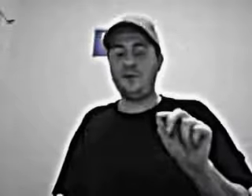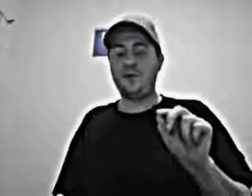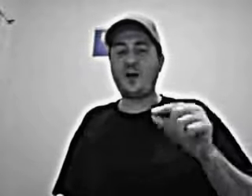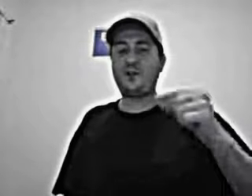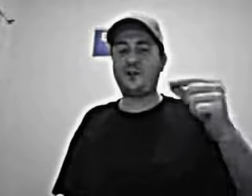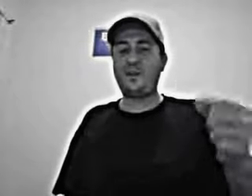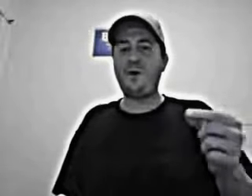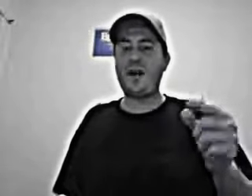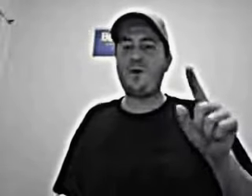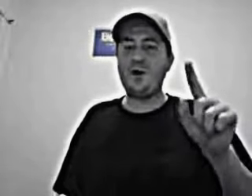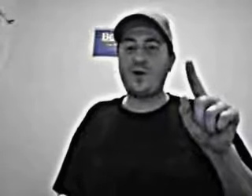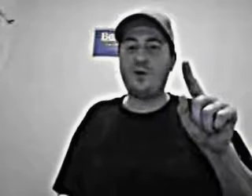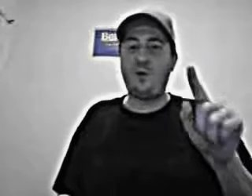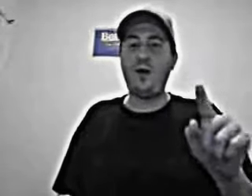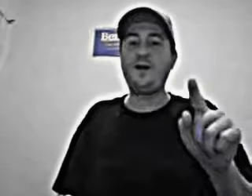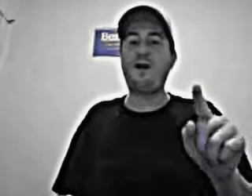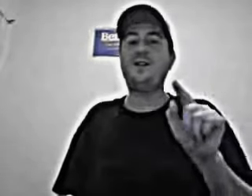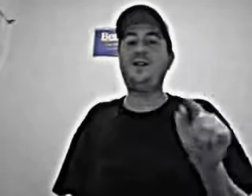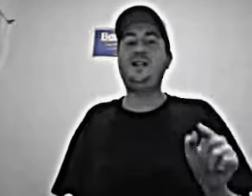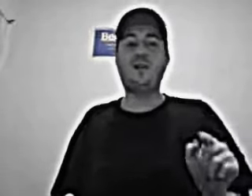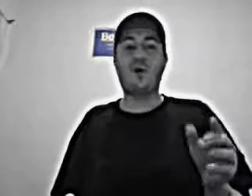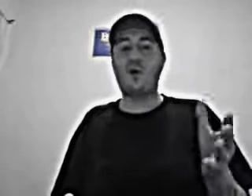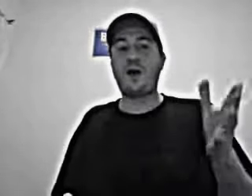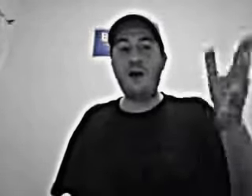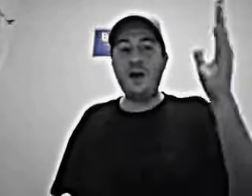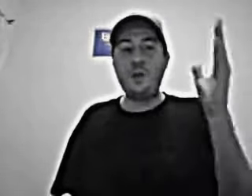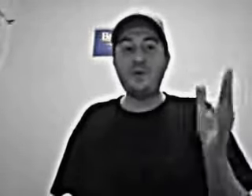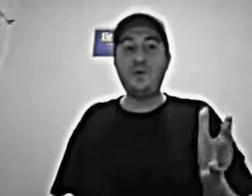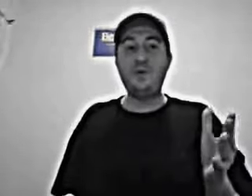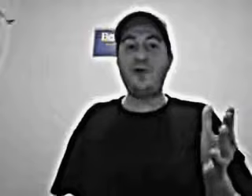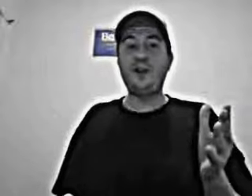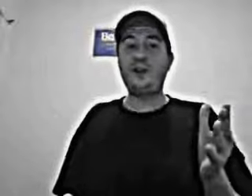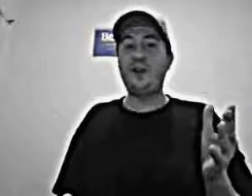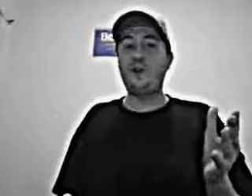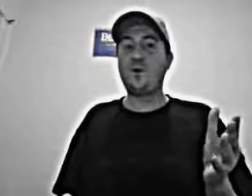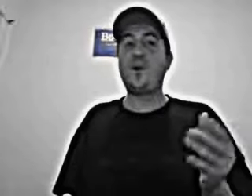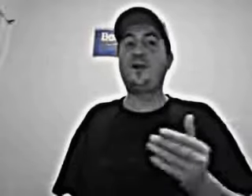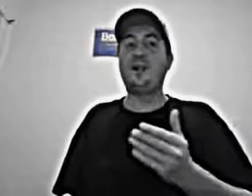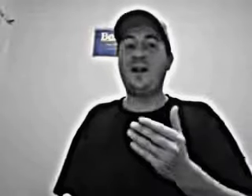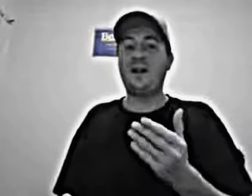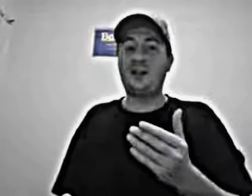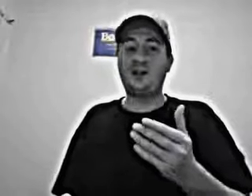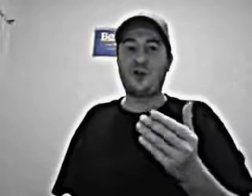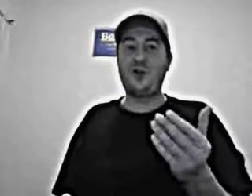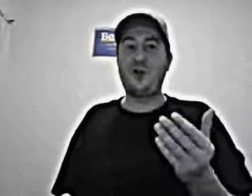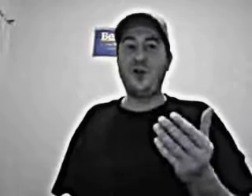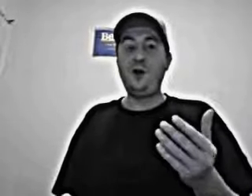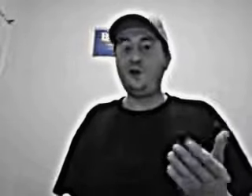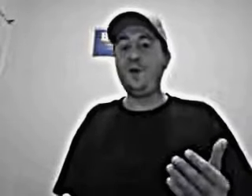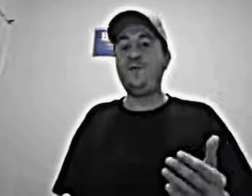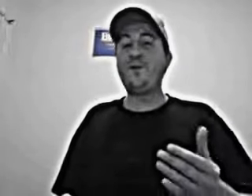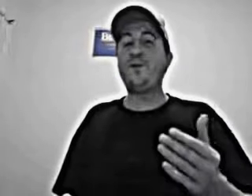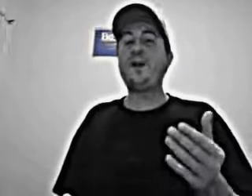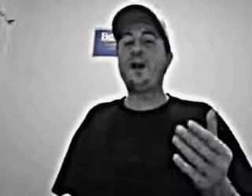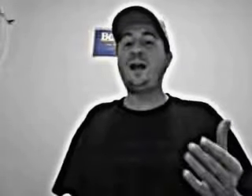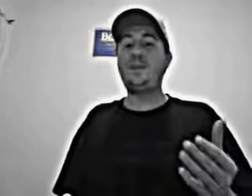Democrats are stepping down we only have one guaranteed Democrat I'm going assume these other Republican assholes are going to run for re-election